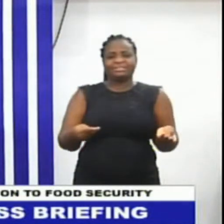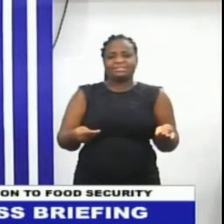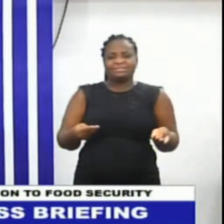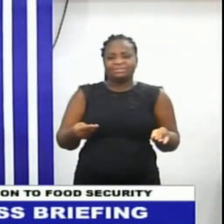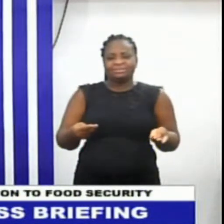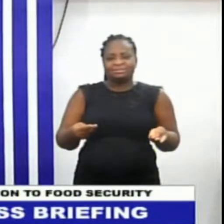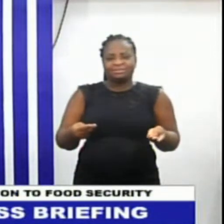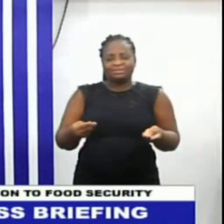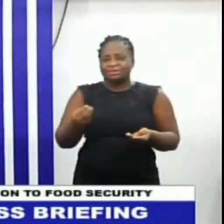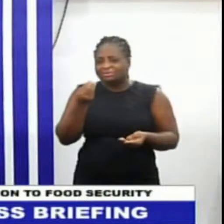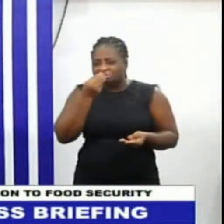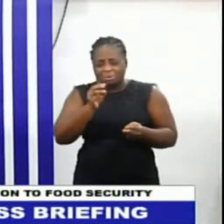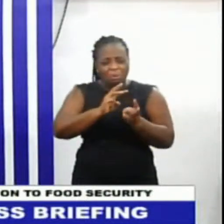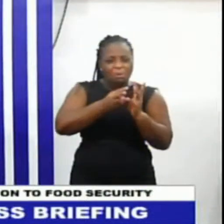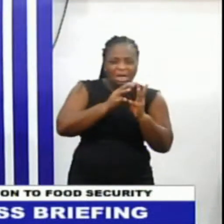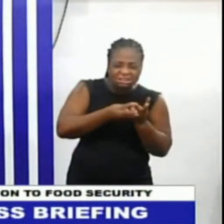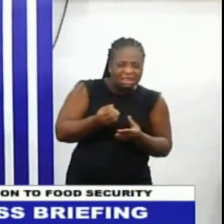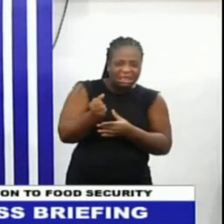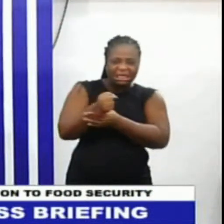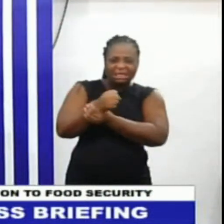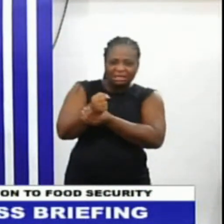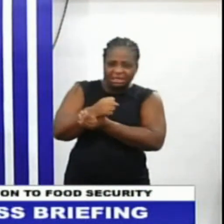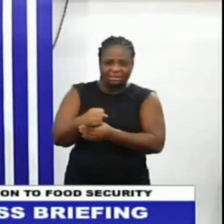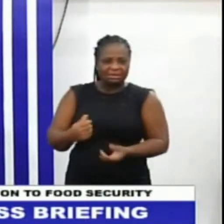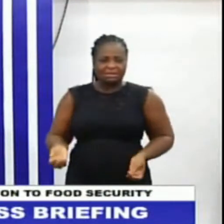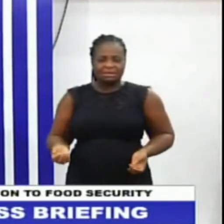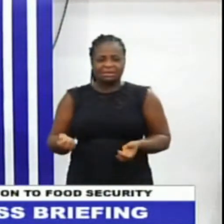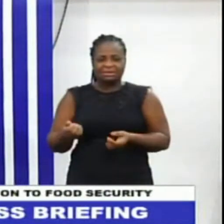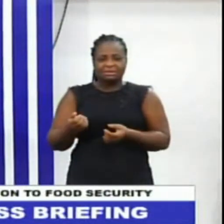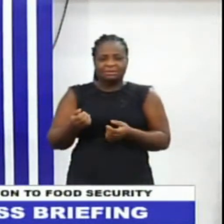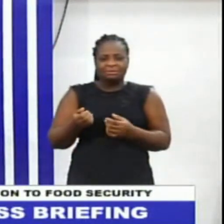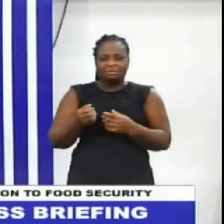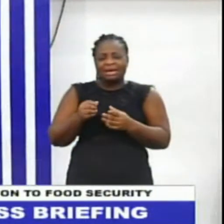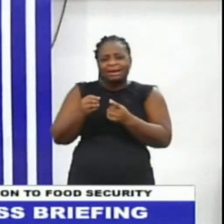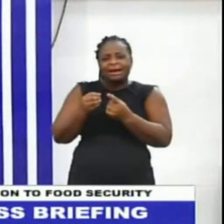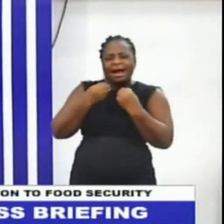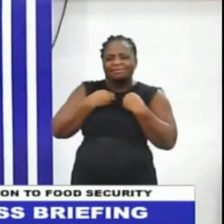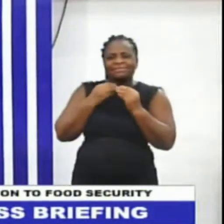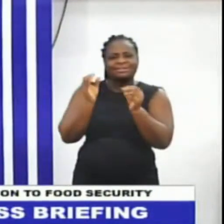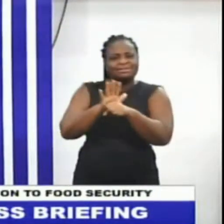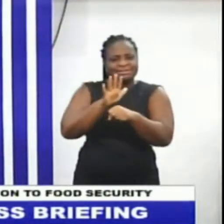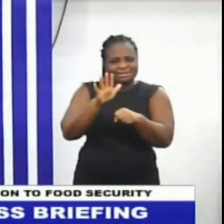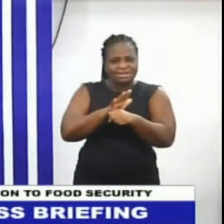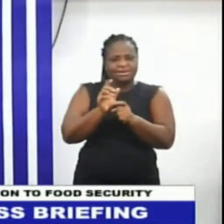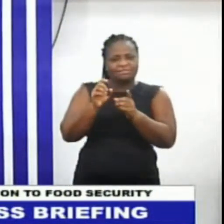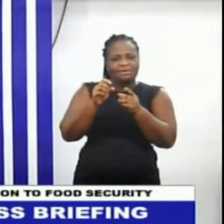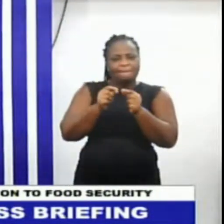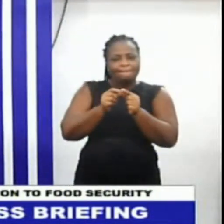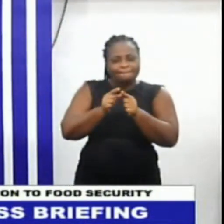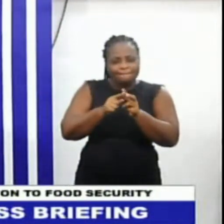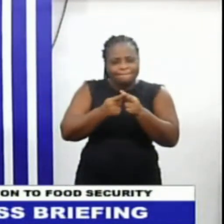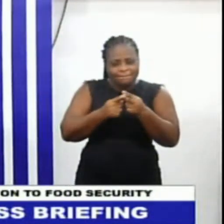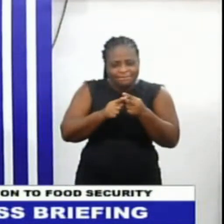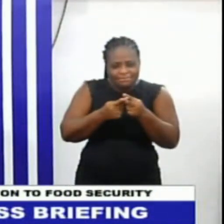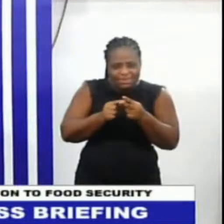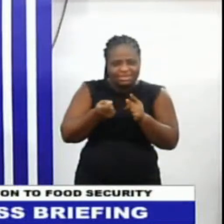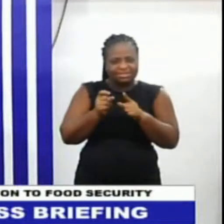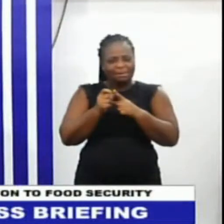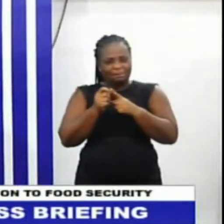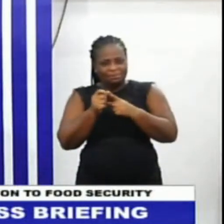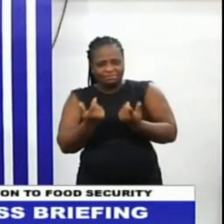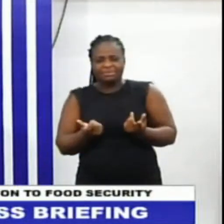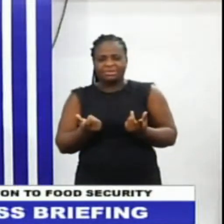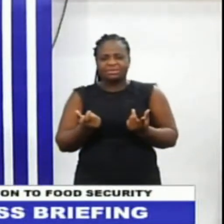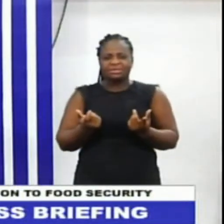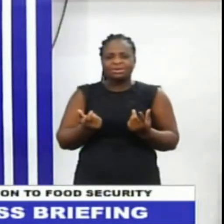produce, which is wache or kenke. Kenke seller will have enough maize to prepare their kenke. The rice, as I said, will